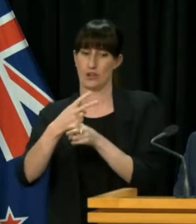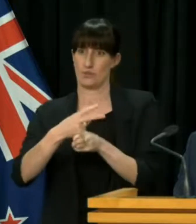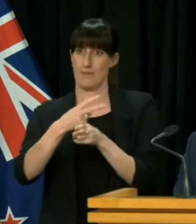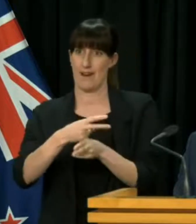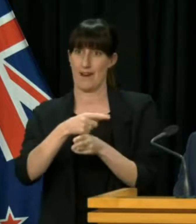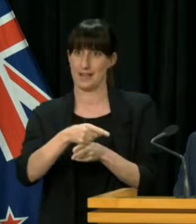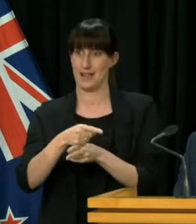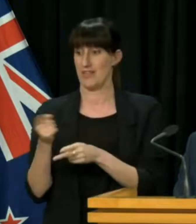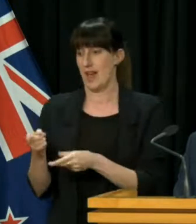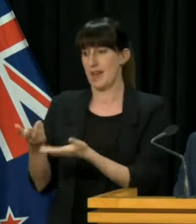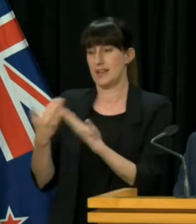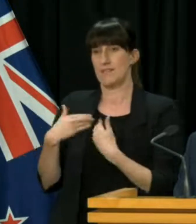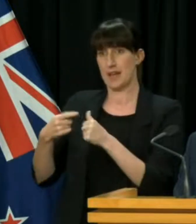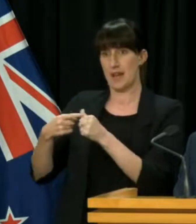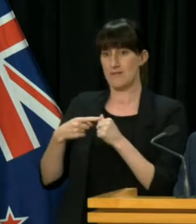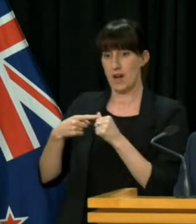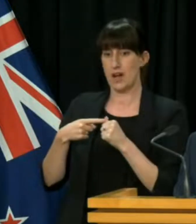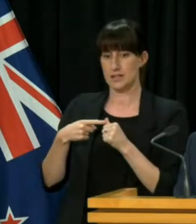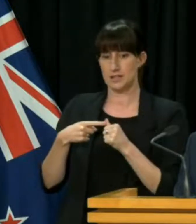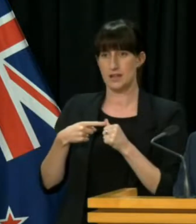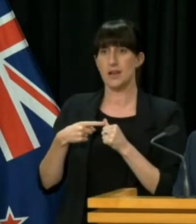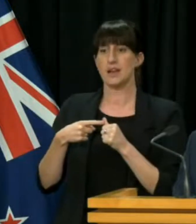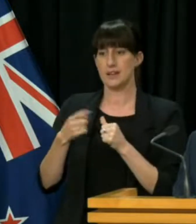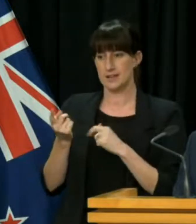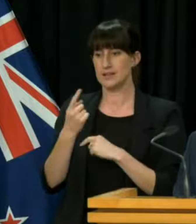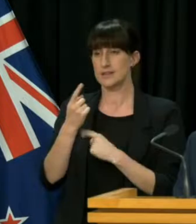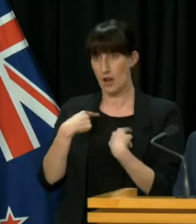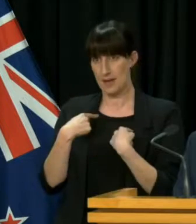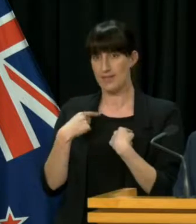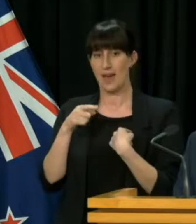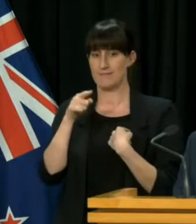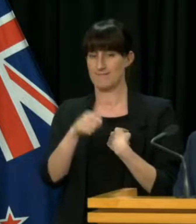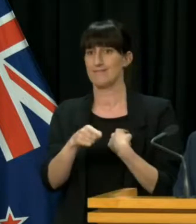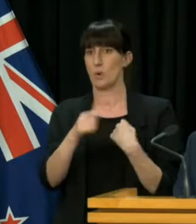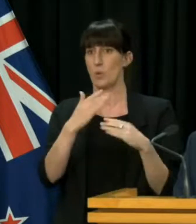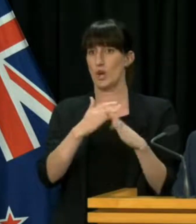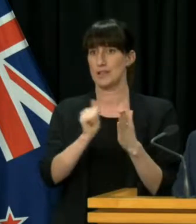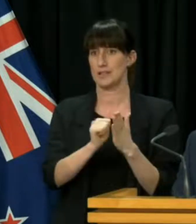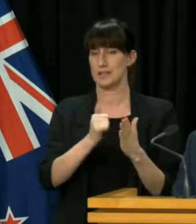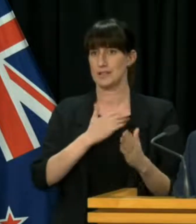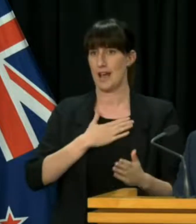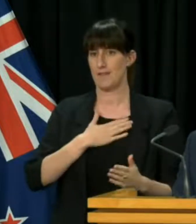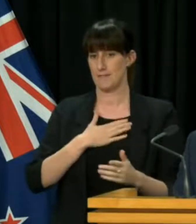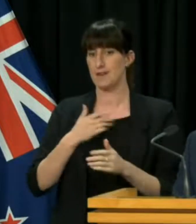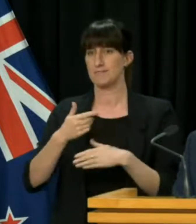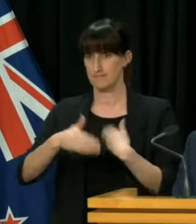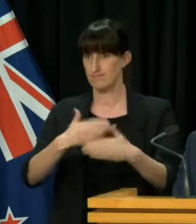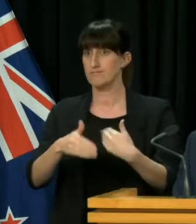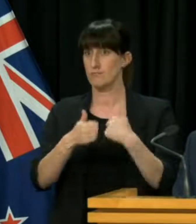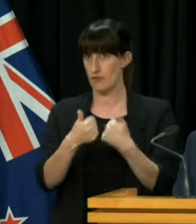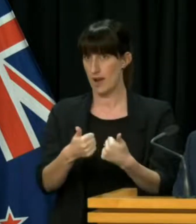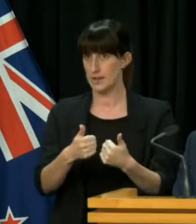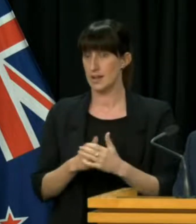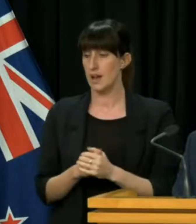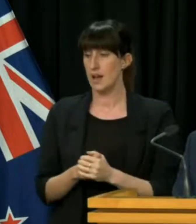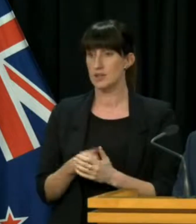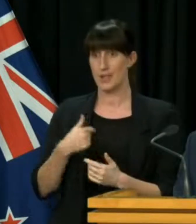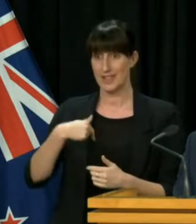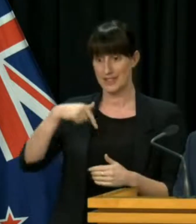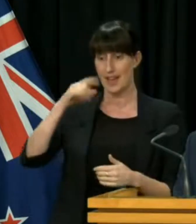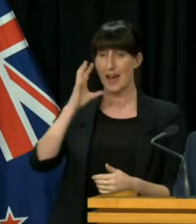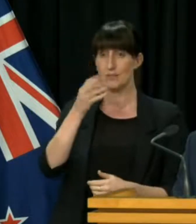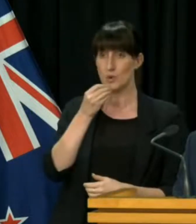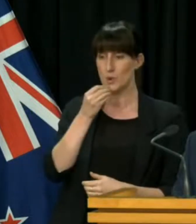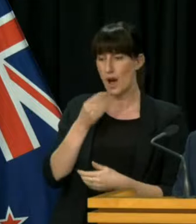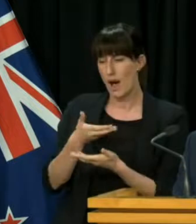that WorkSafe are properly carrying out their responsibilities. This afternoon I've written to MB asking them to provide me with some advice so that I